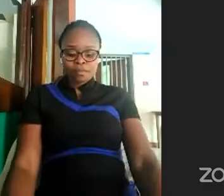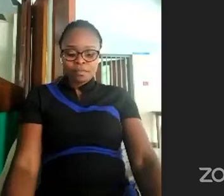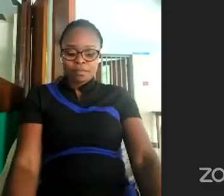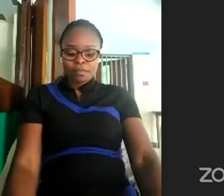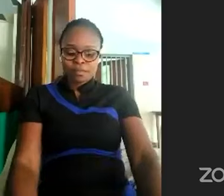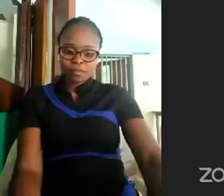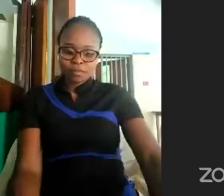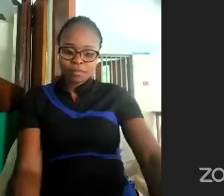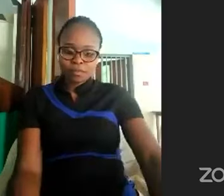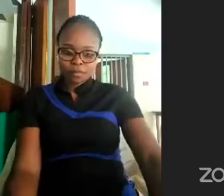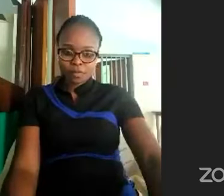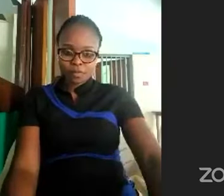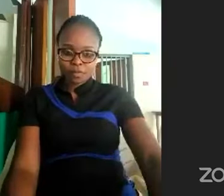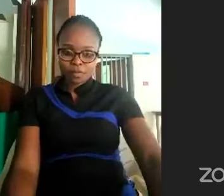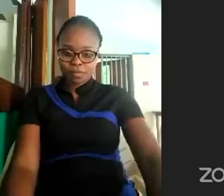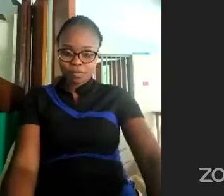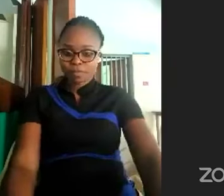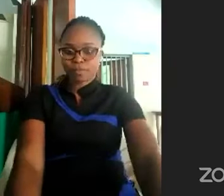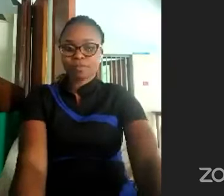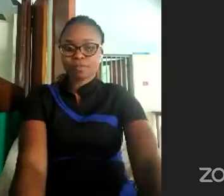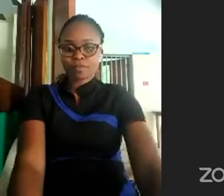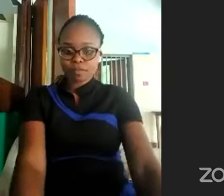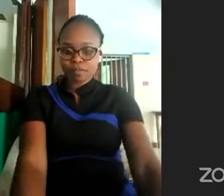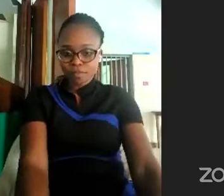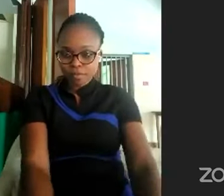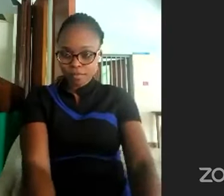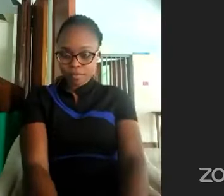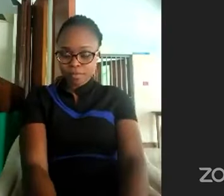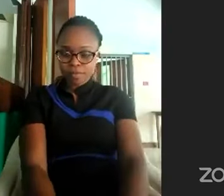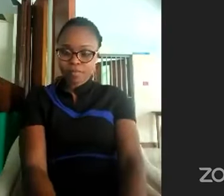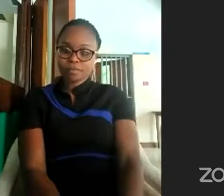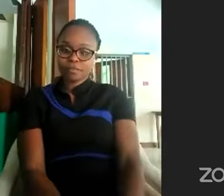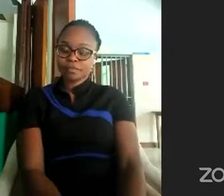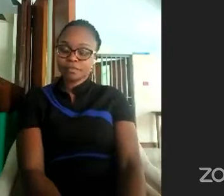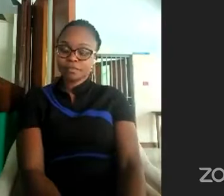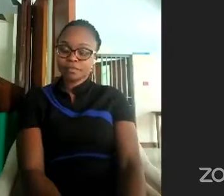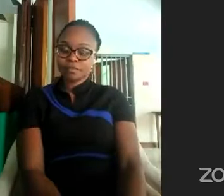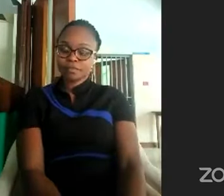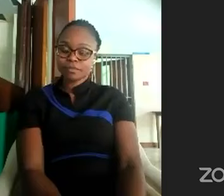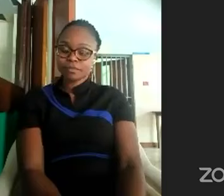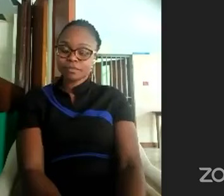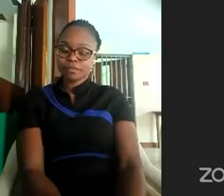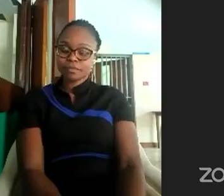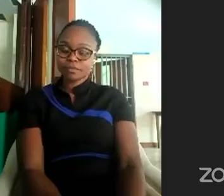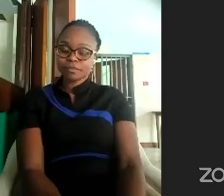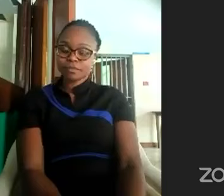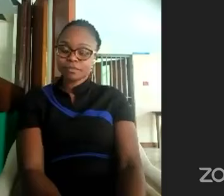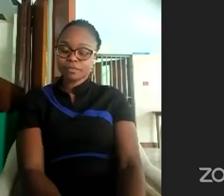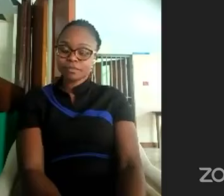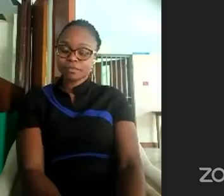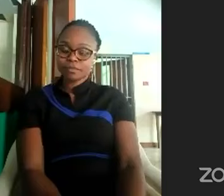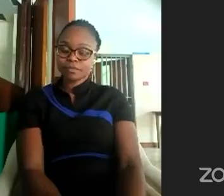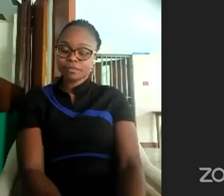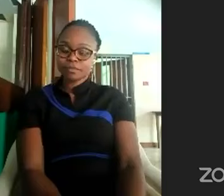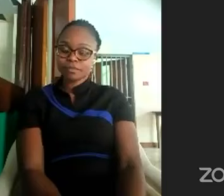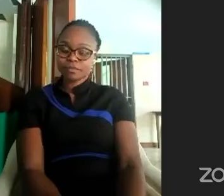That's just another case. I had a client who was pregnant, 7 months